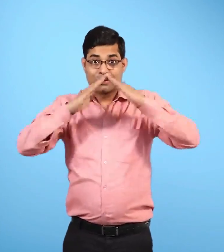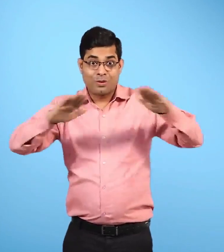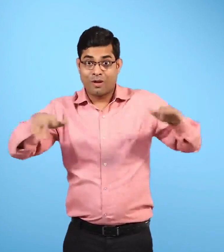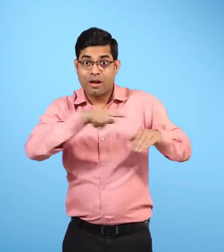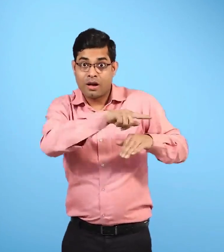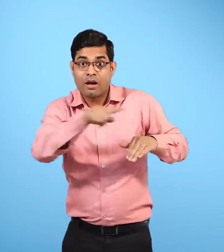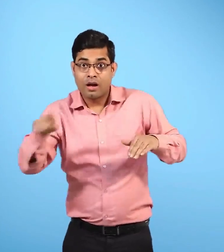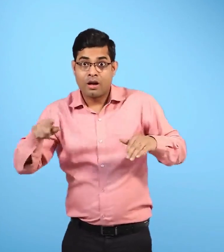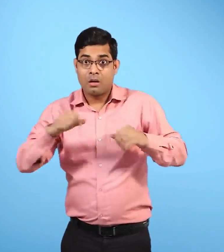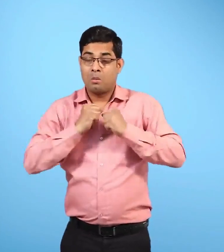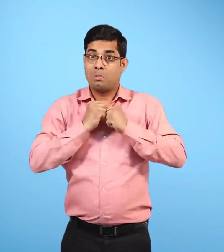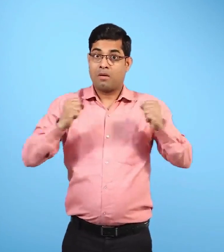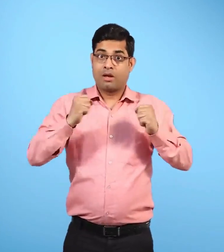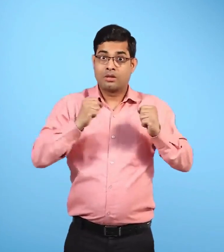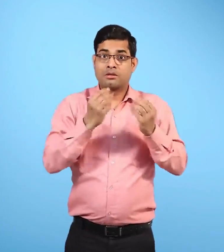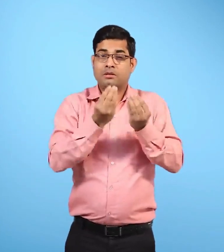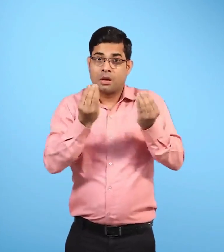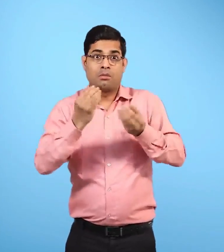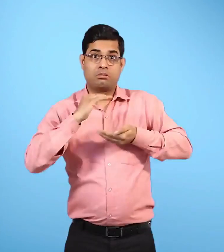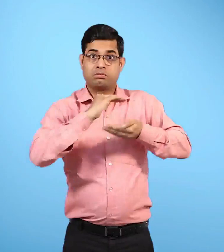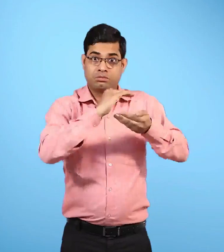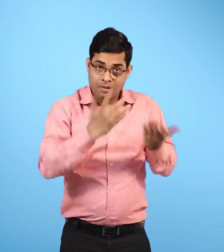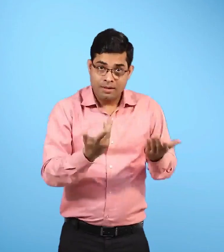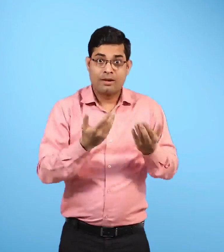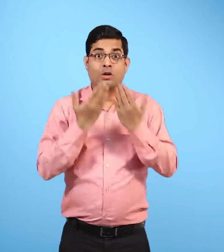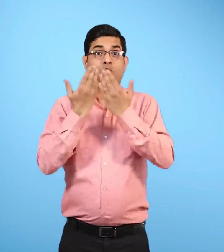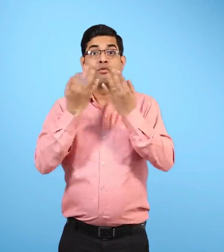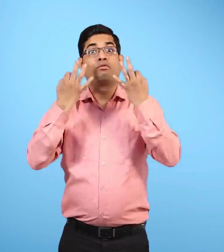Brave children are awarded cash prizes,